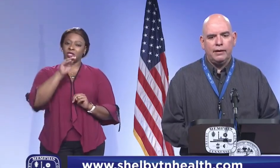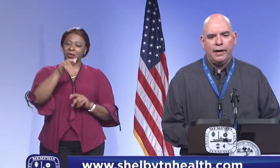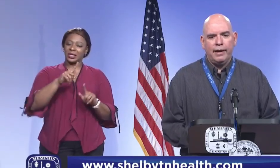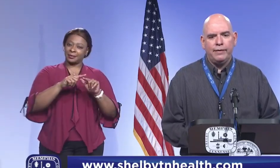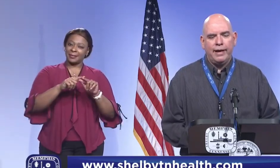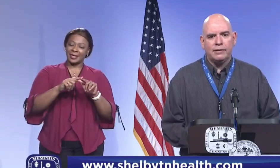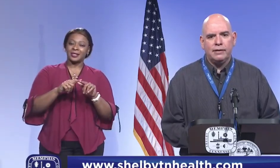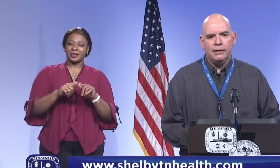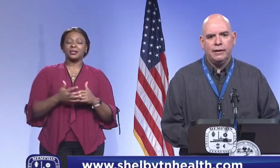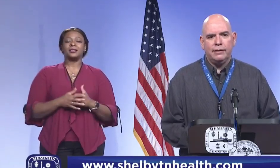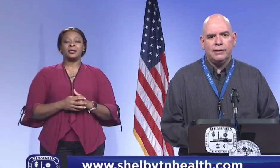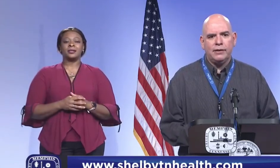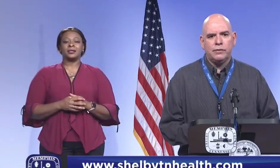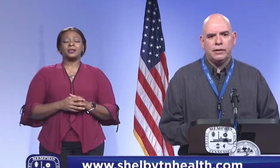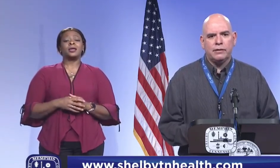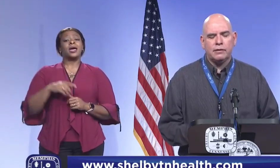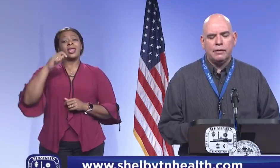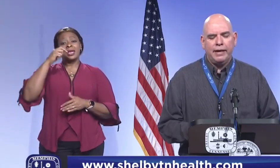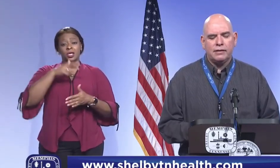And